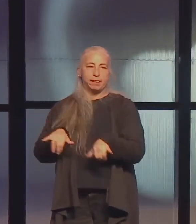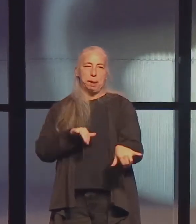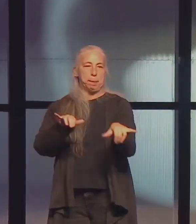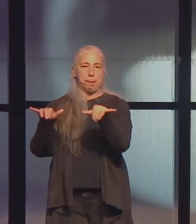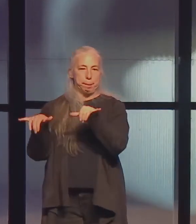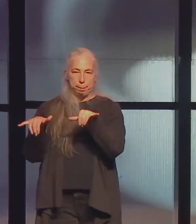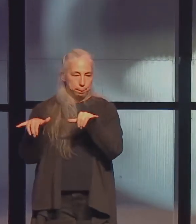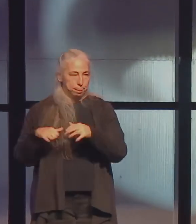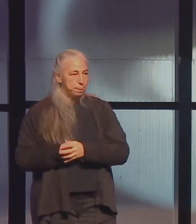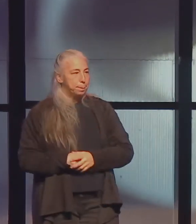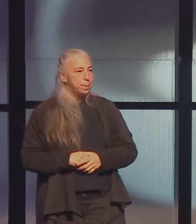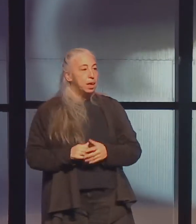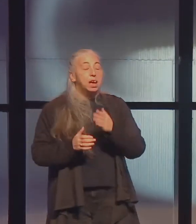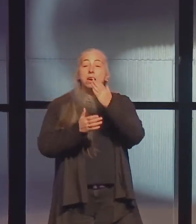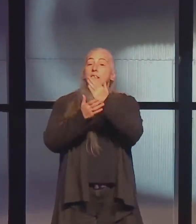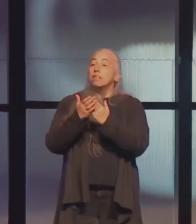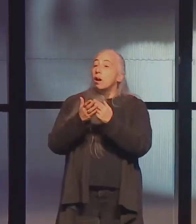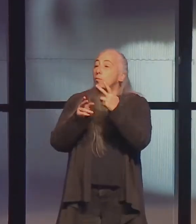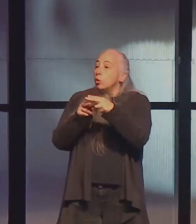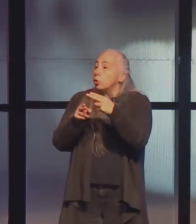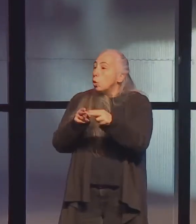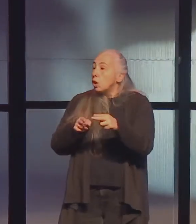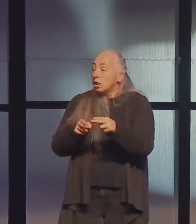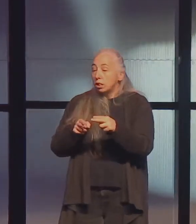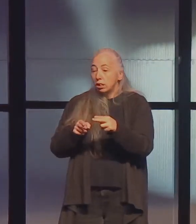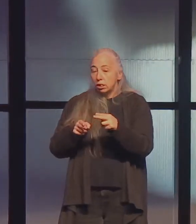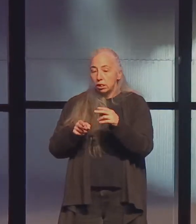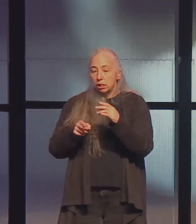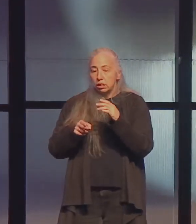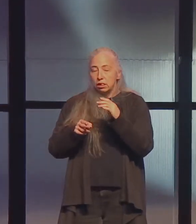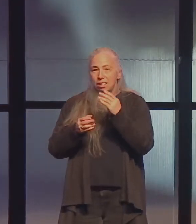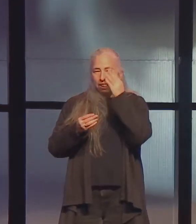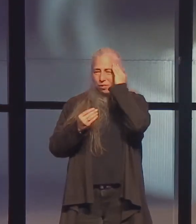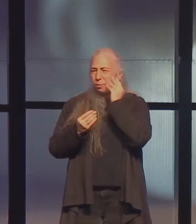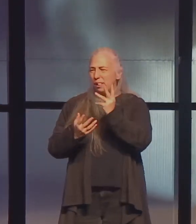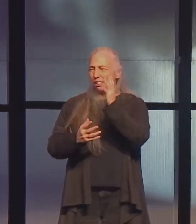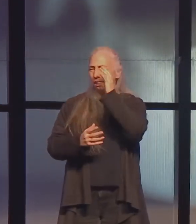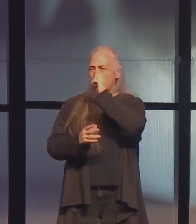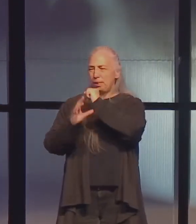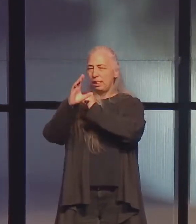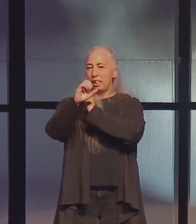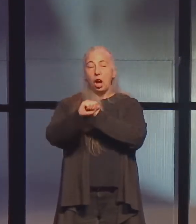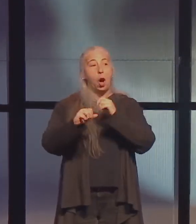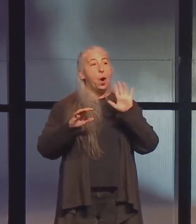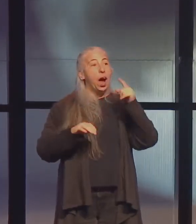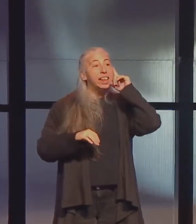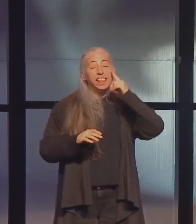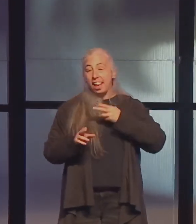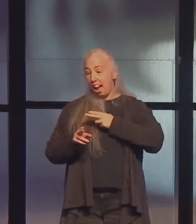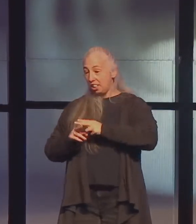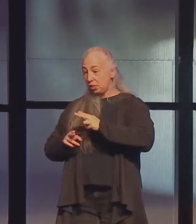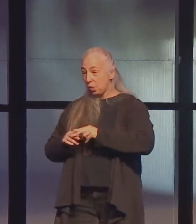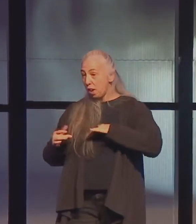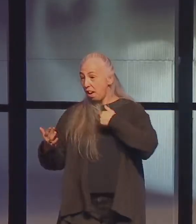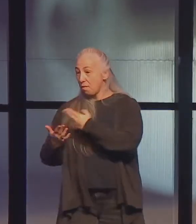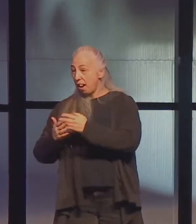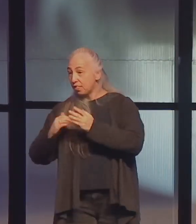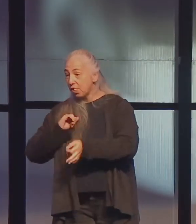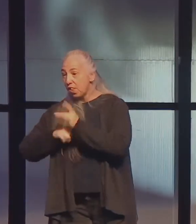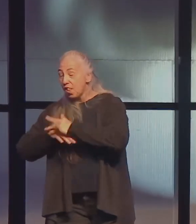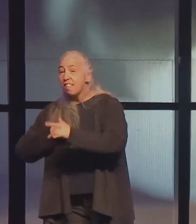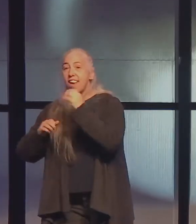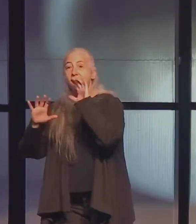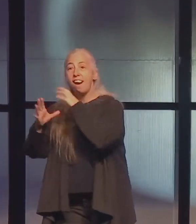that they're missing some information in the navigation system, right? And you think you're on this shortcut, but sometimes,